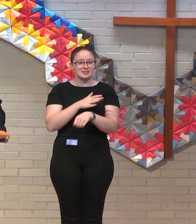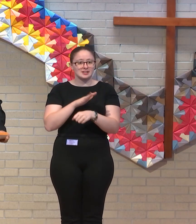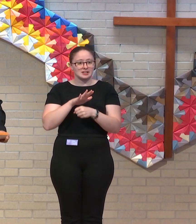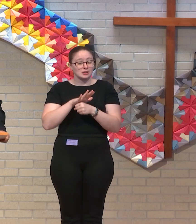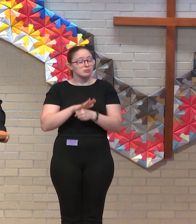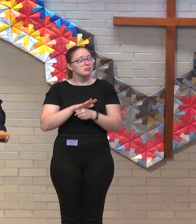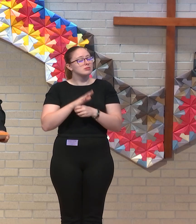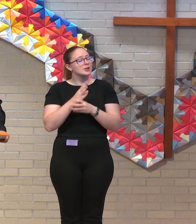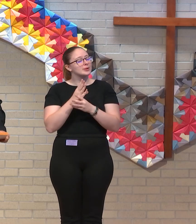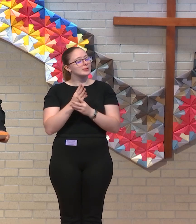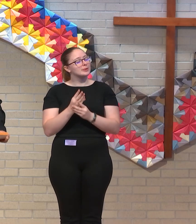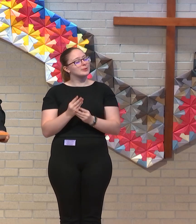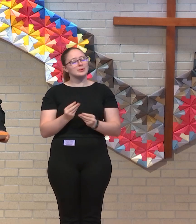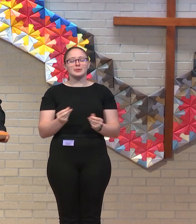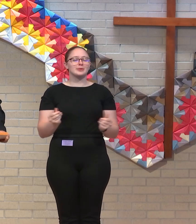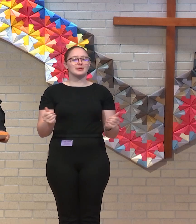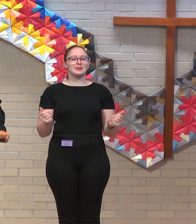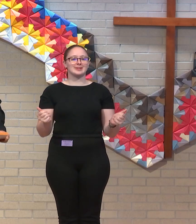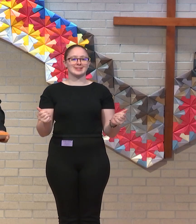and anxiety.